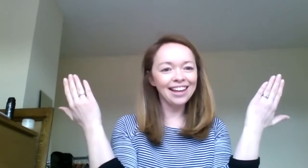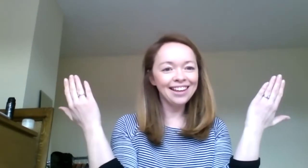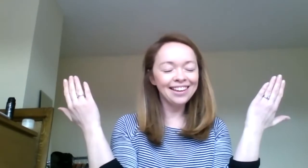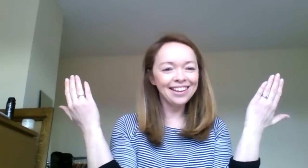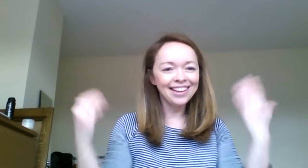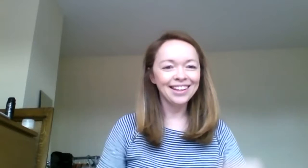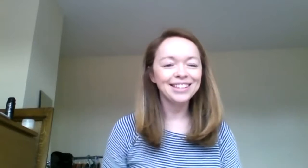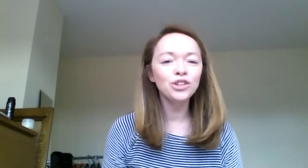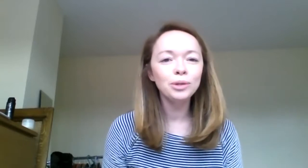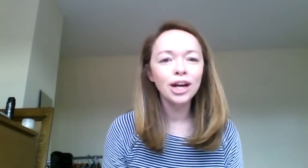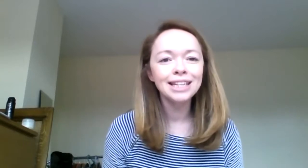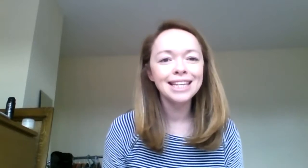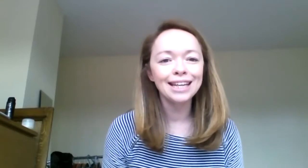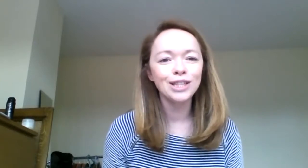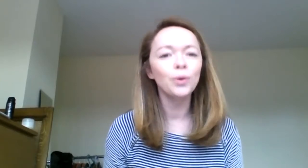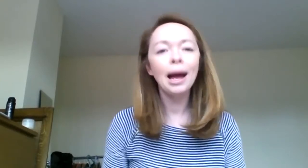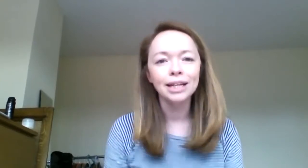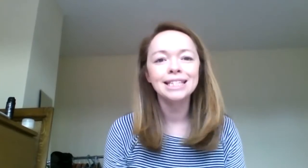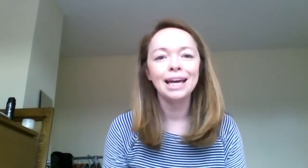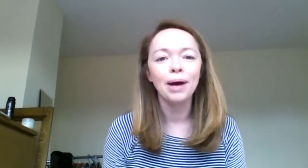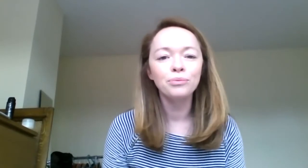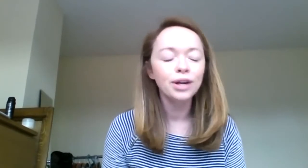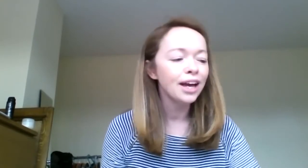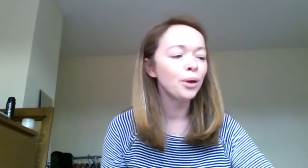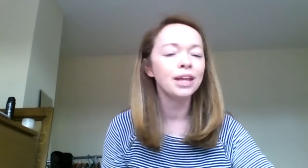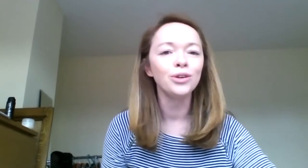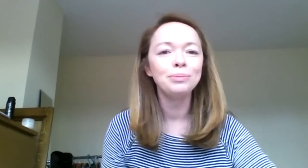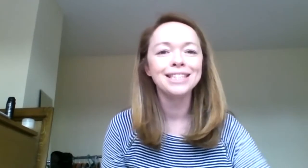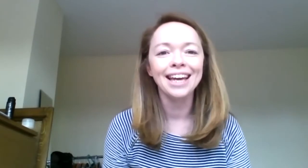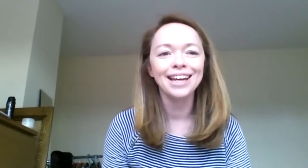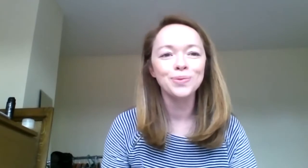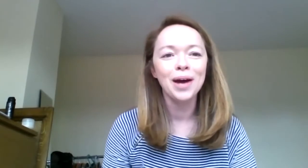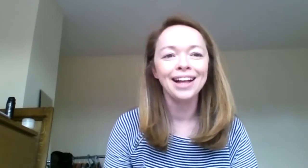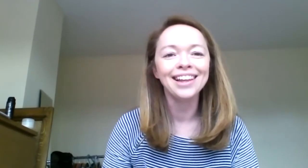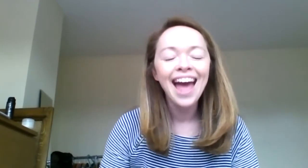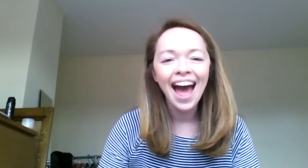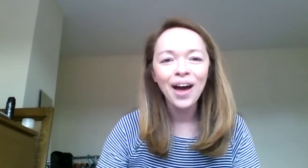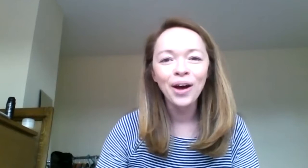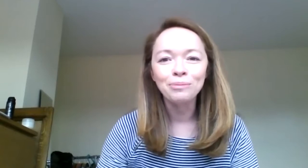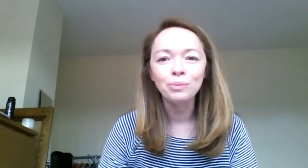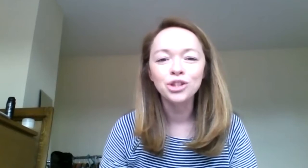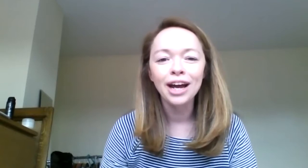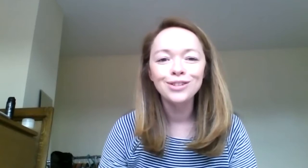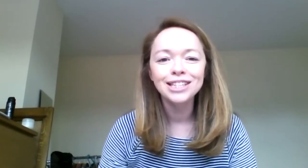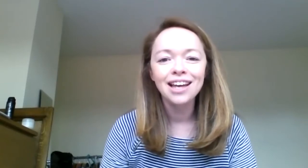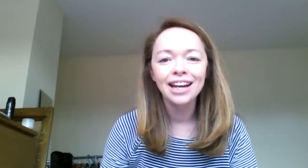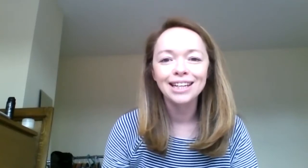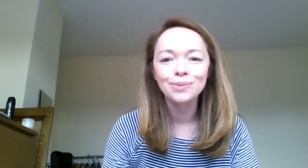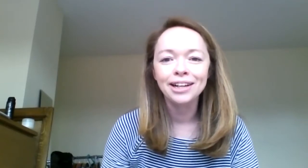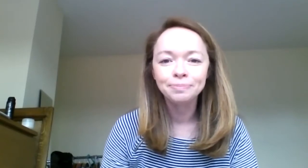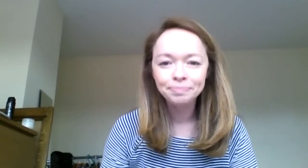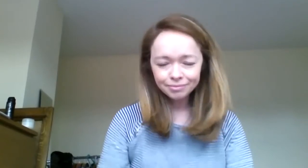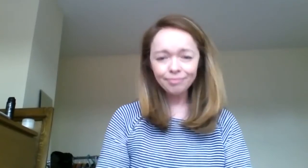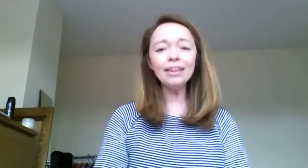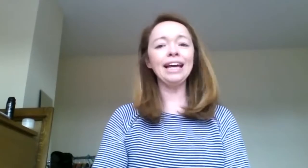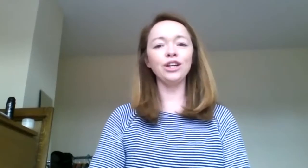day. So shall we try and sing it? So I'm gonna sing it, but I really hope that you'll be singing it as well at home, and we'll try and do the signing as